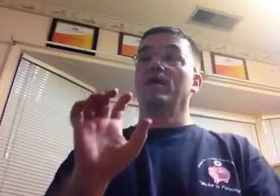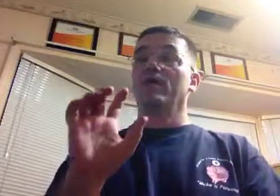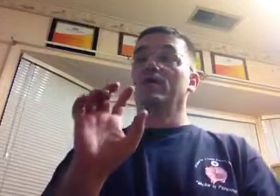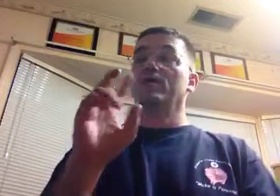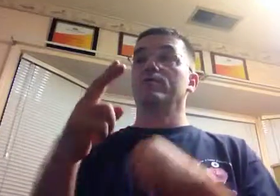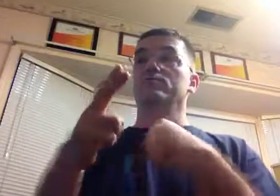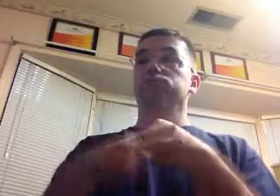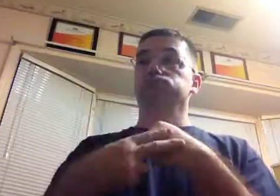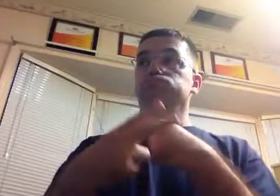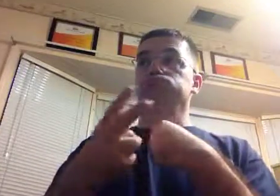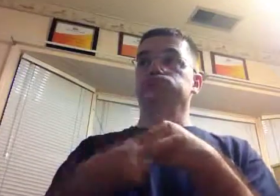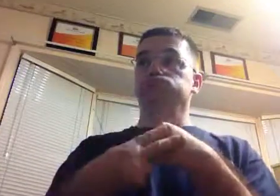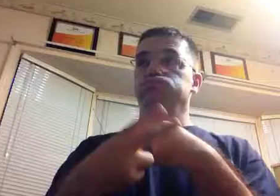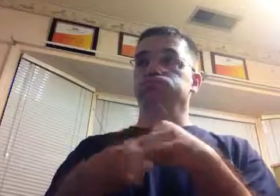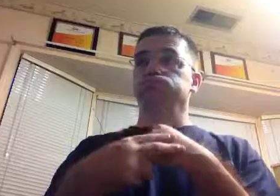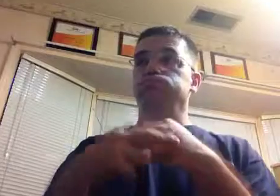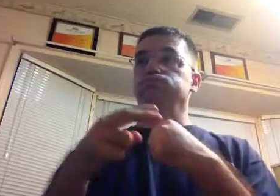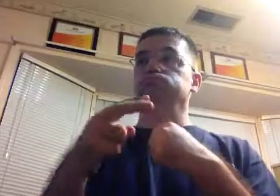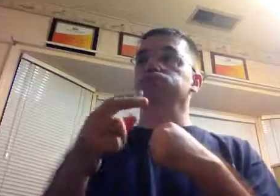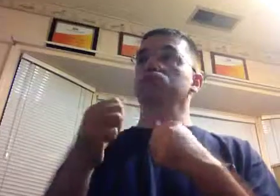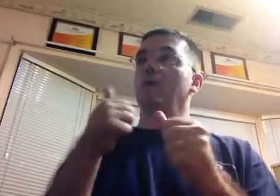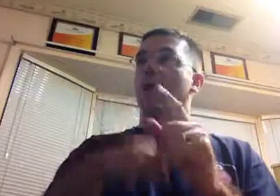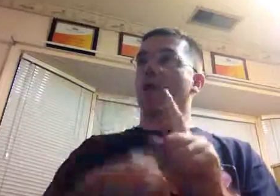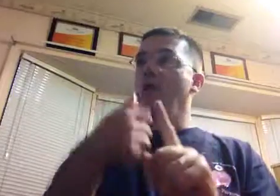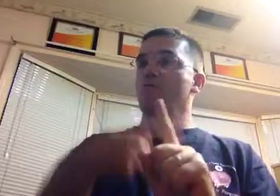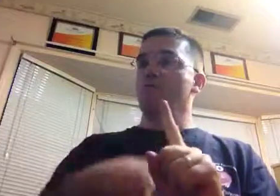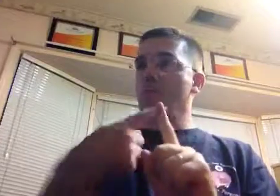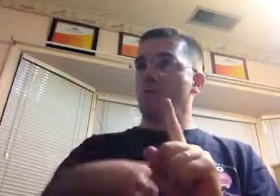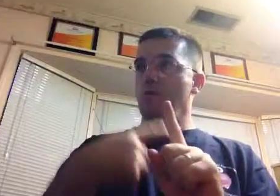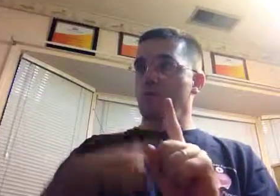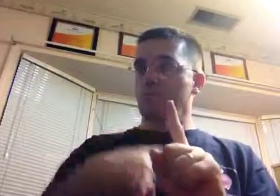Because... And how old are you? I'm 46.